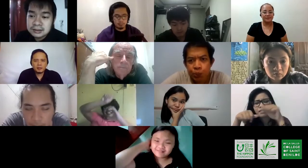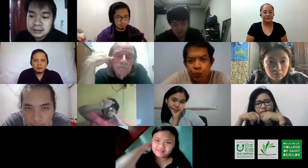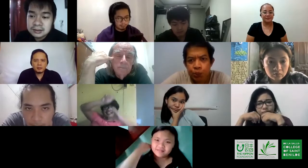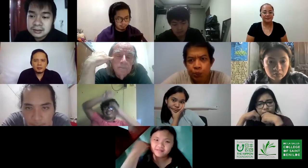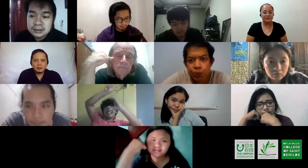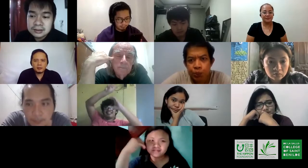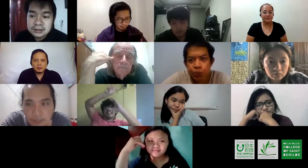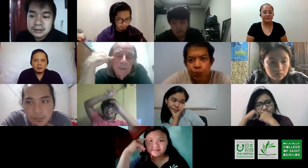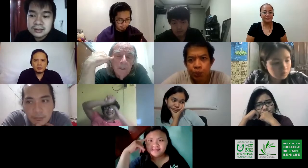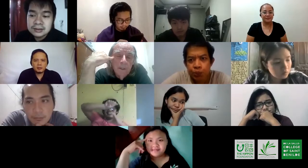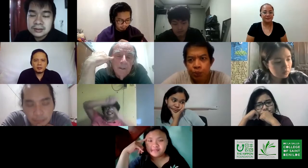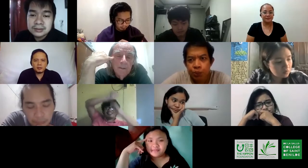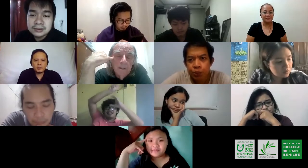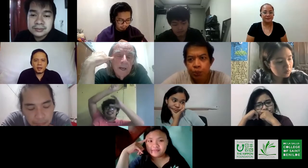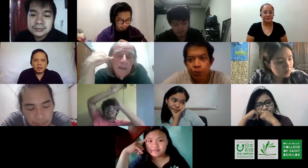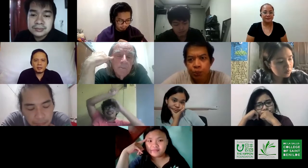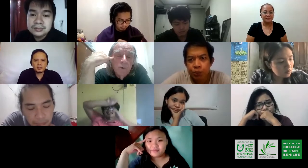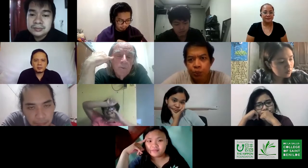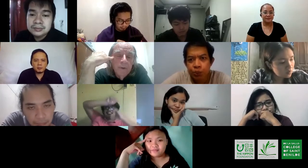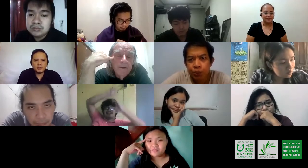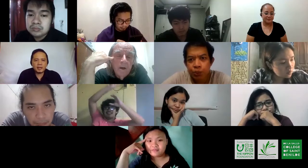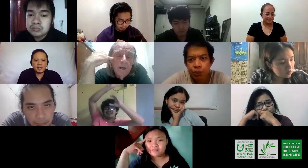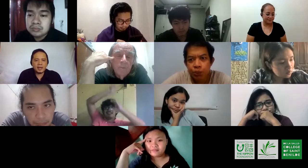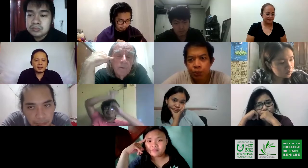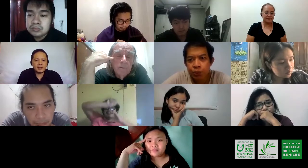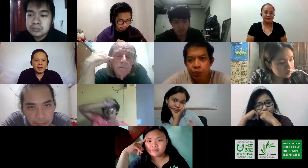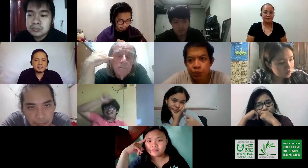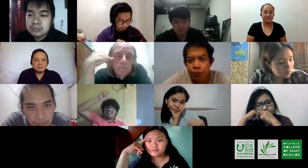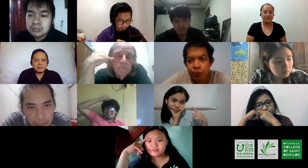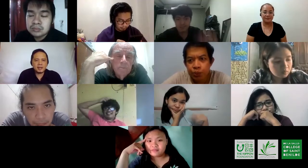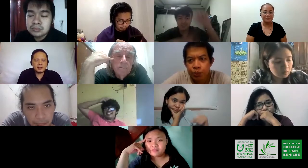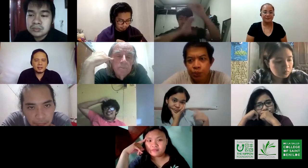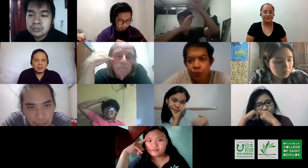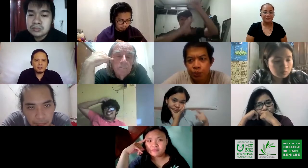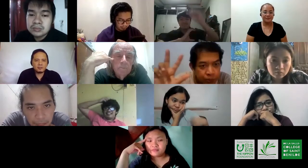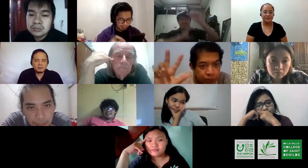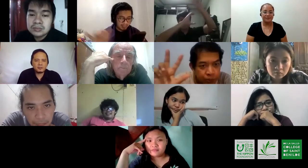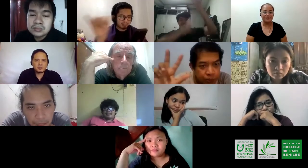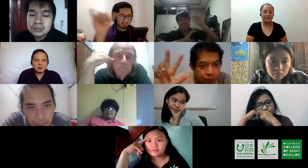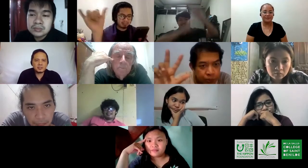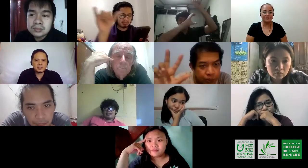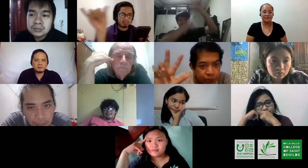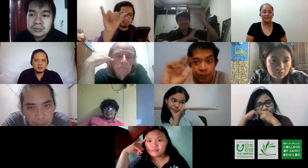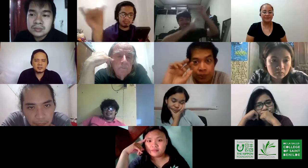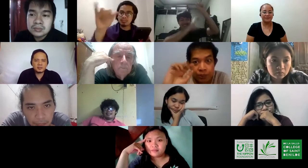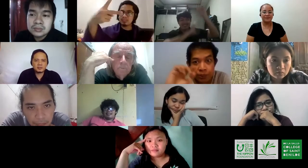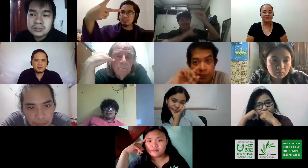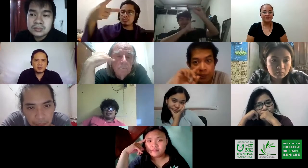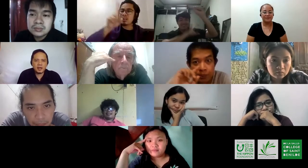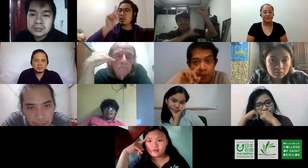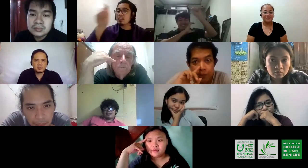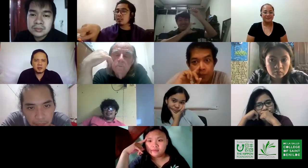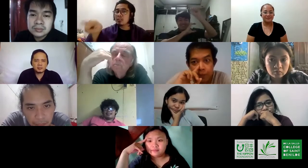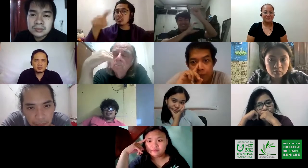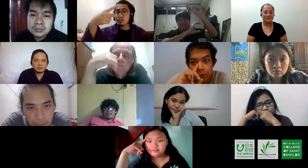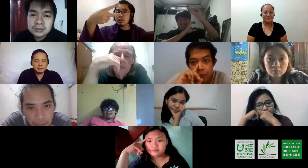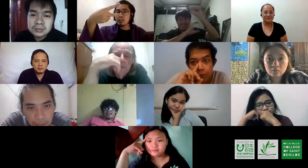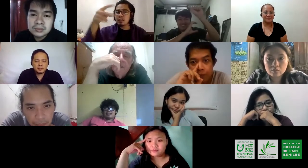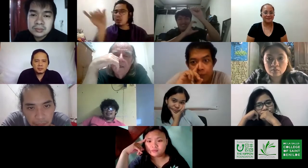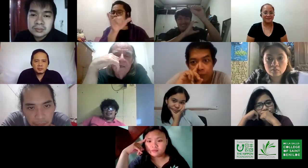So, It'll be A. It'll be like A, C, A, like A for the first part, C for the last